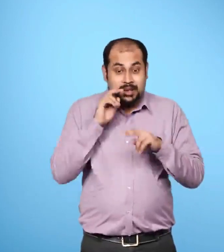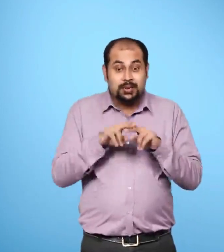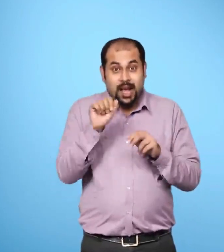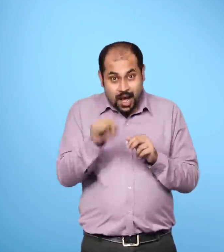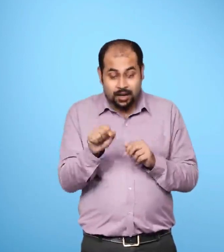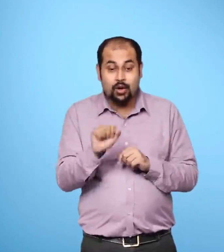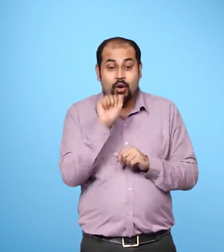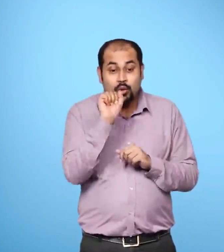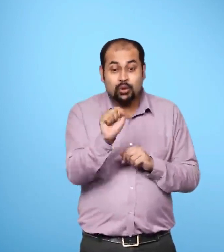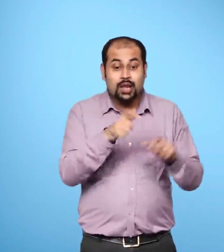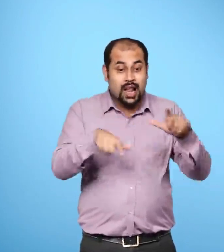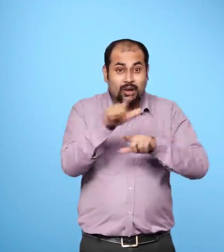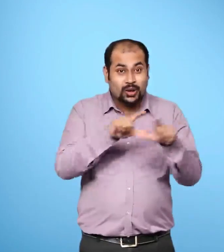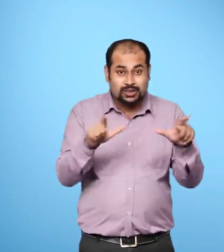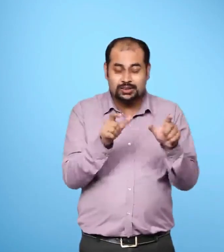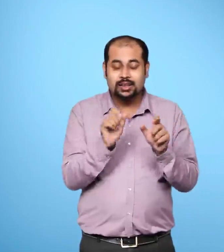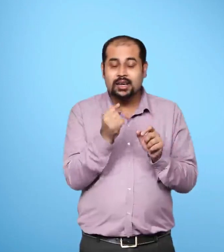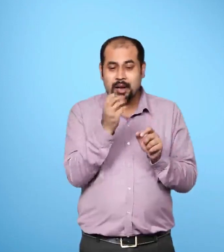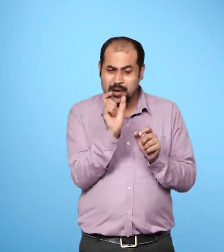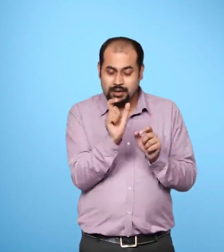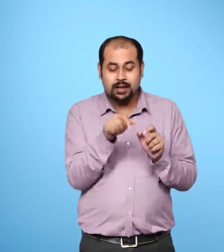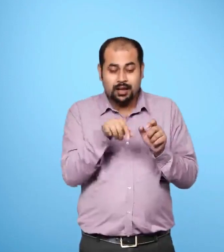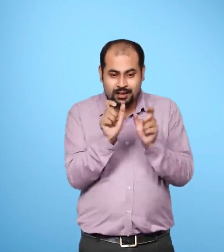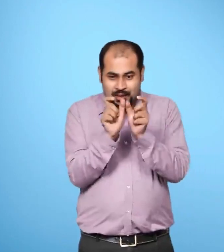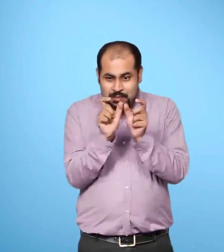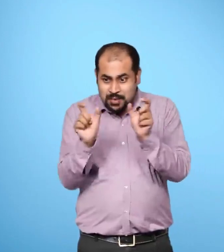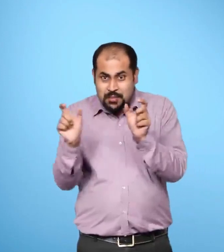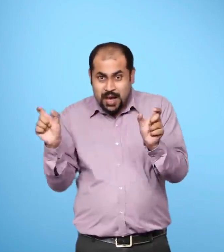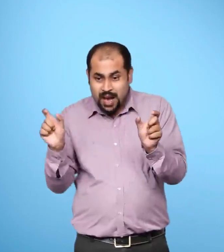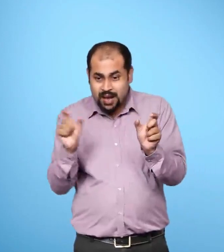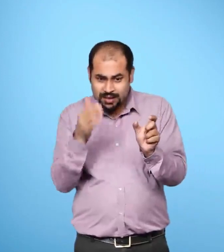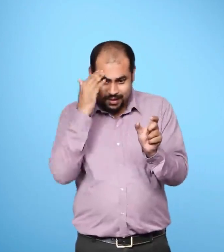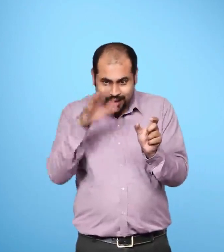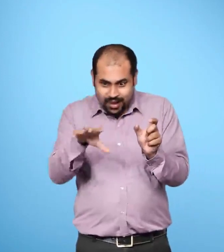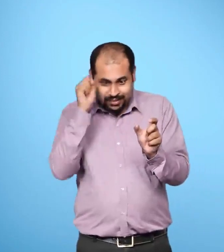Discuss if the number names in that language also suggest the breakup.